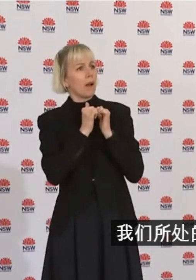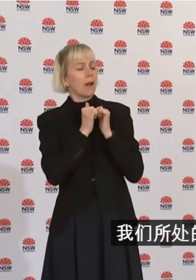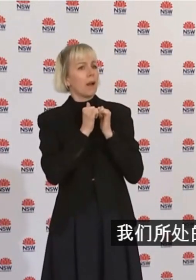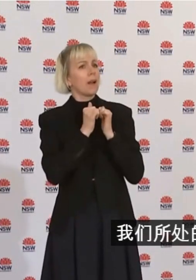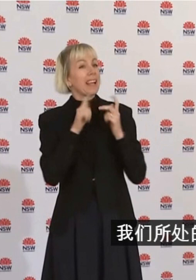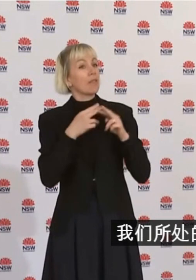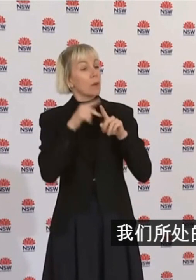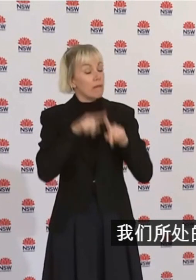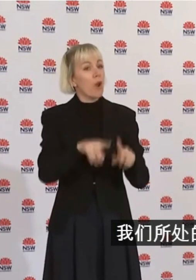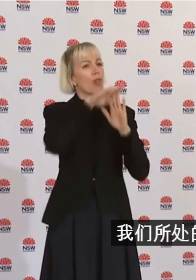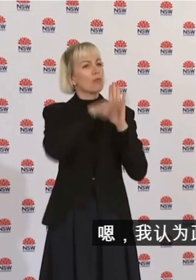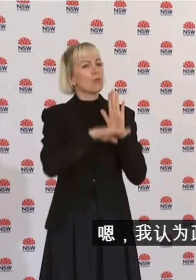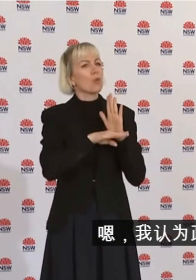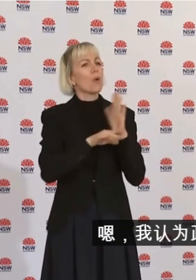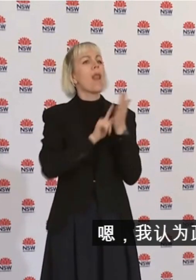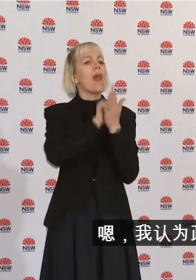terrible pandemic that we're in.